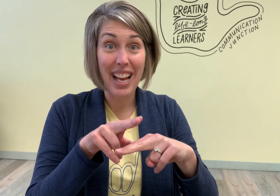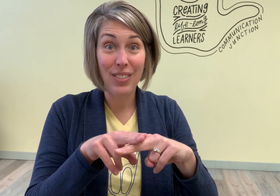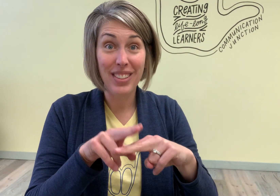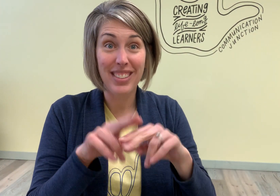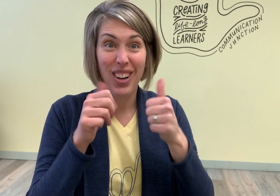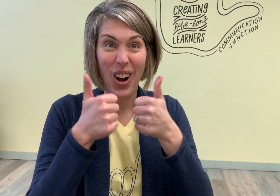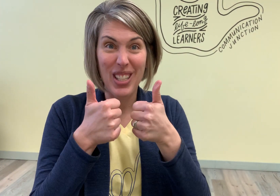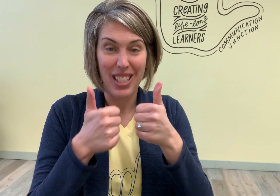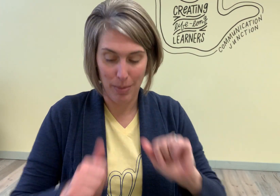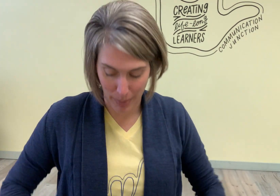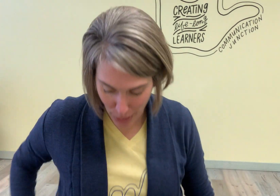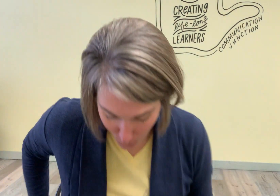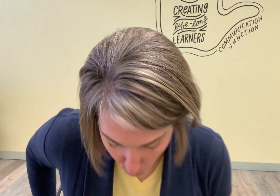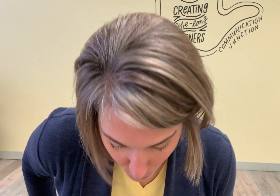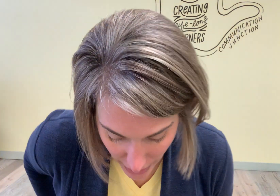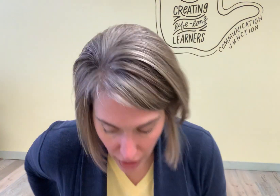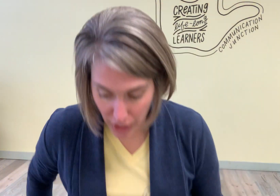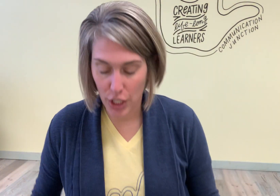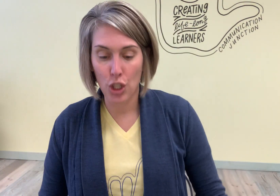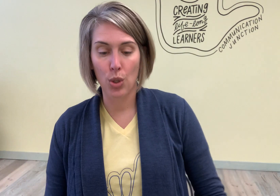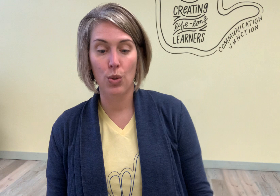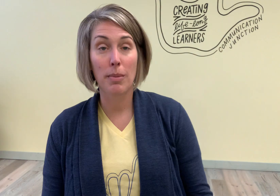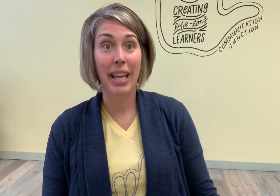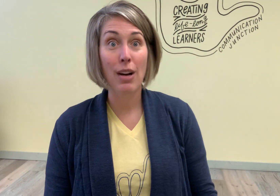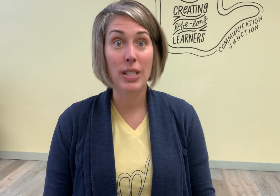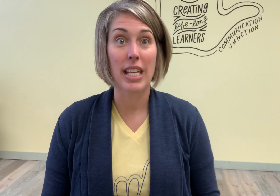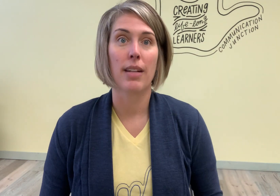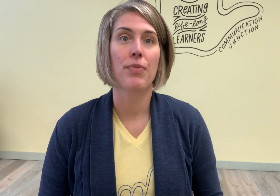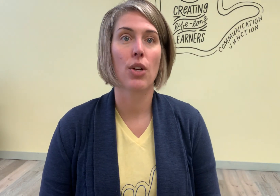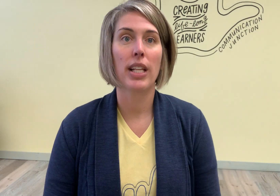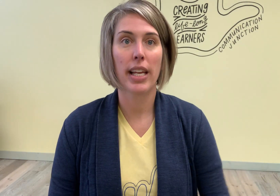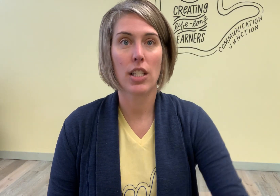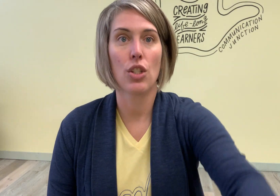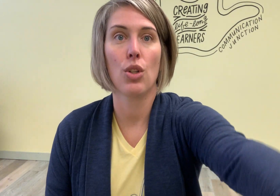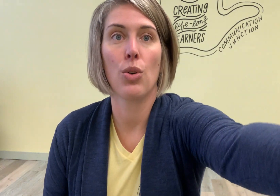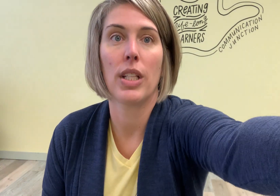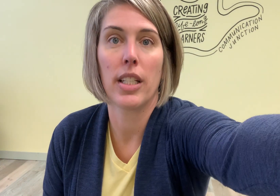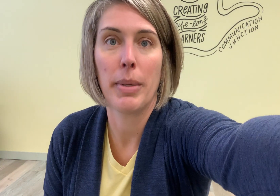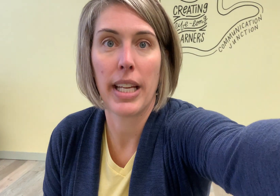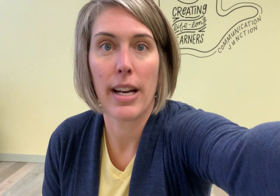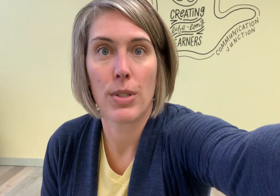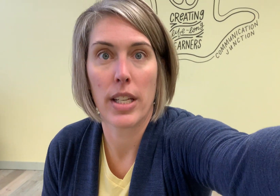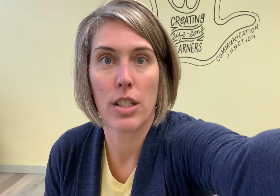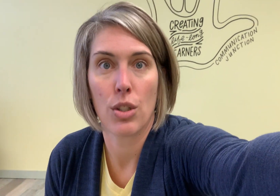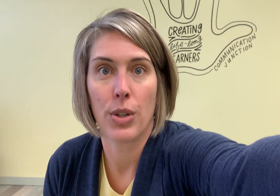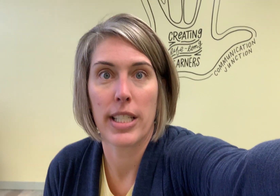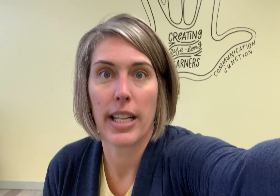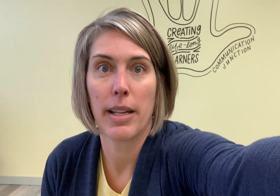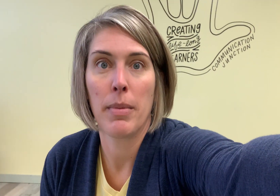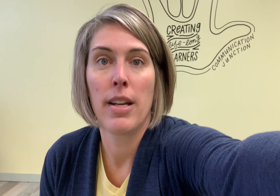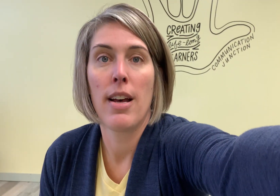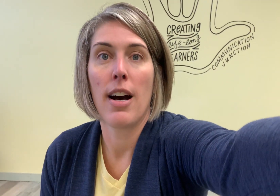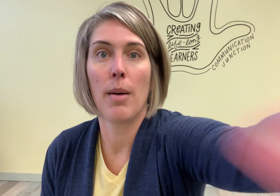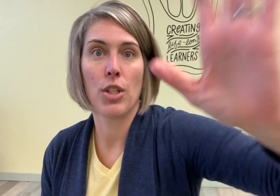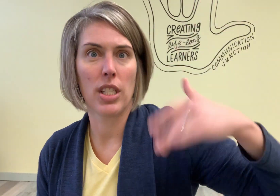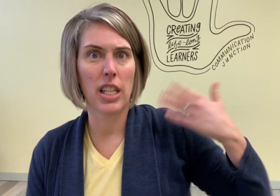down? Awesome. We are going to do some counting. So I like to do a little bit of counting in story time, just to get those